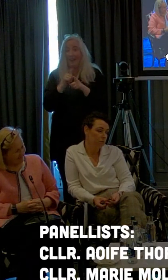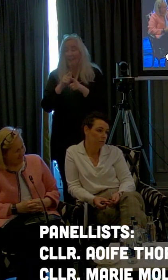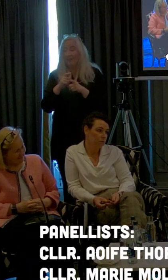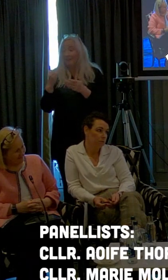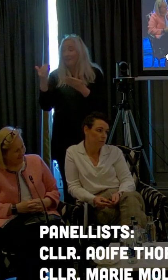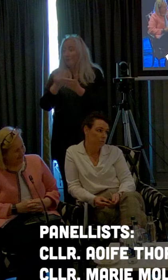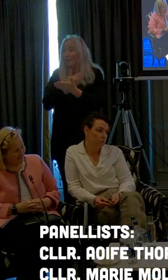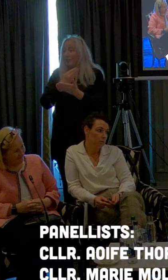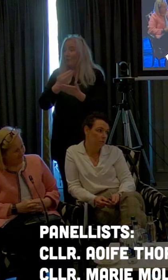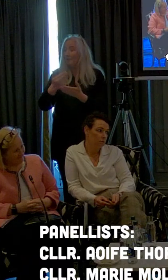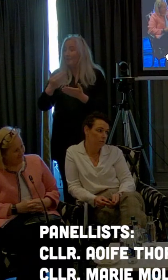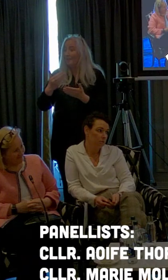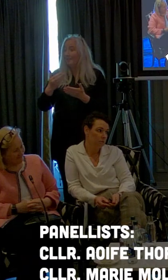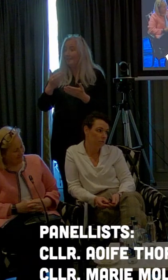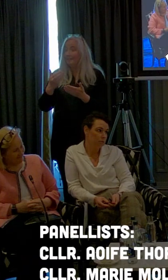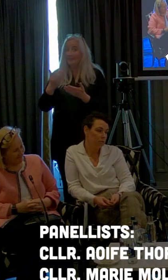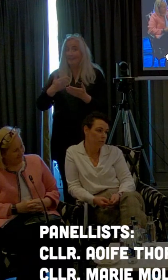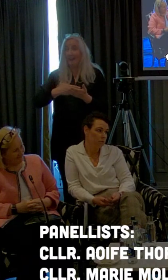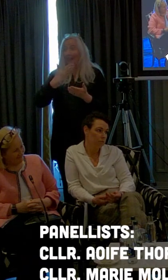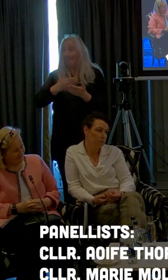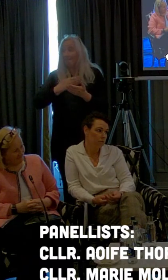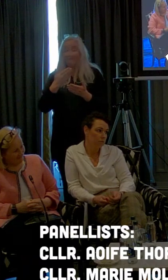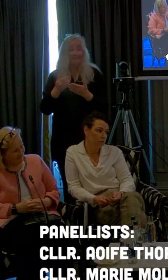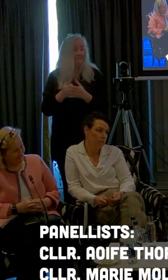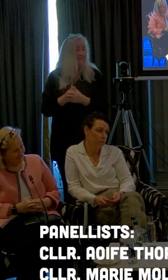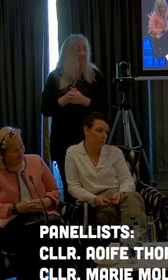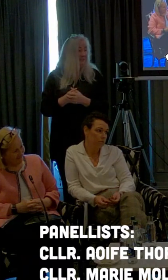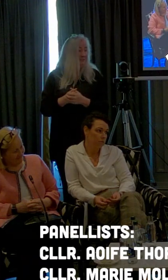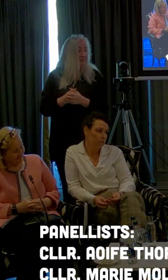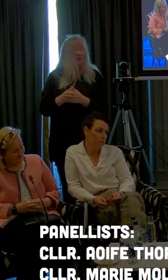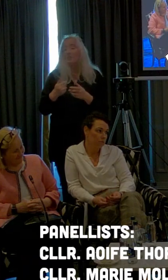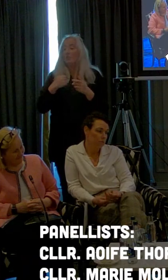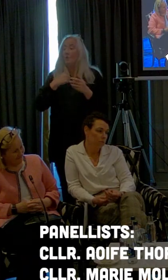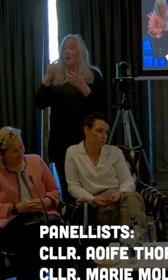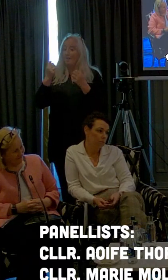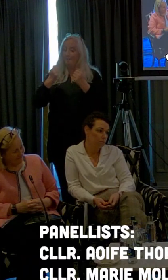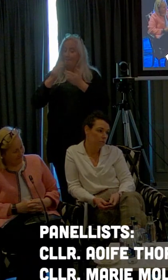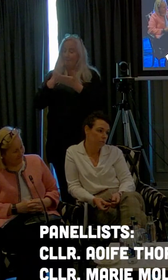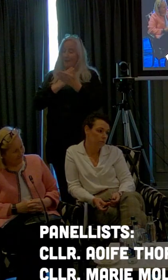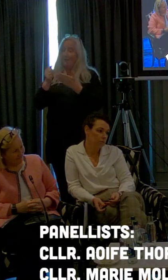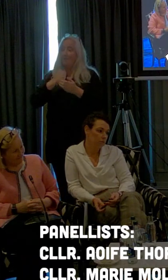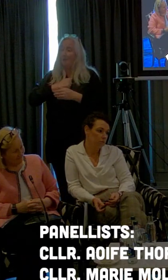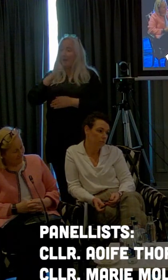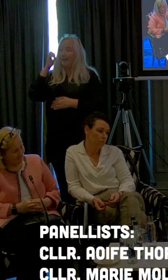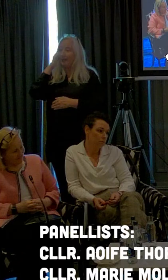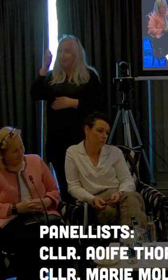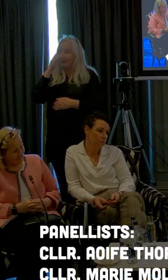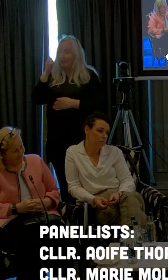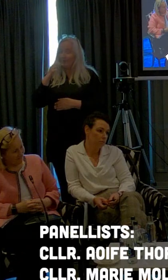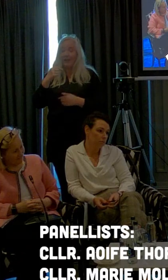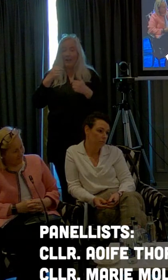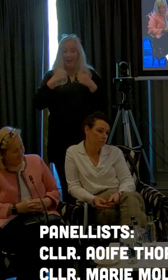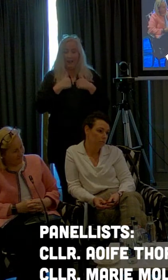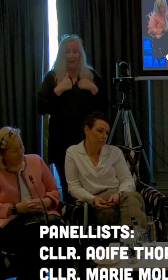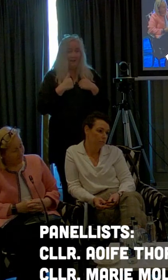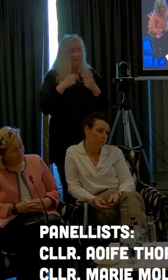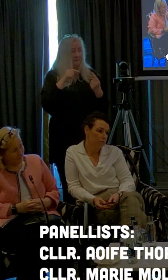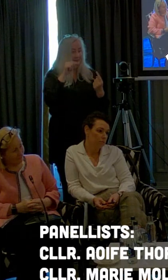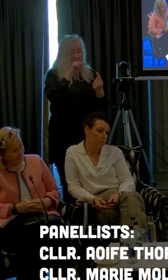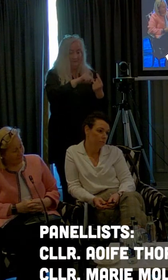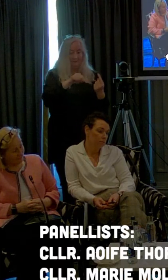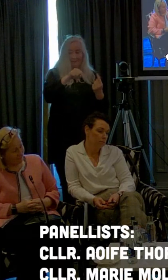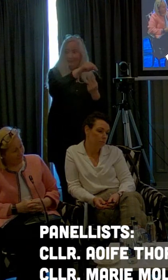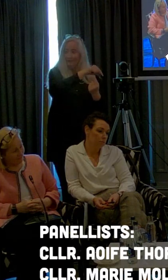I have a severe lack of patience, but I have learned to manage my expectations that this is something that is going to be, unfortunately, years